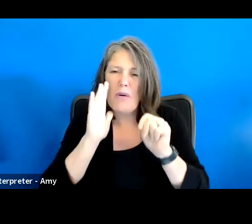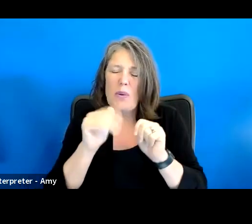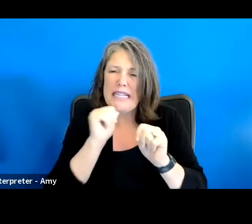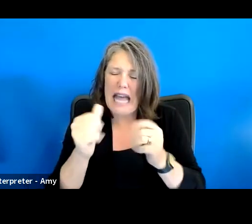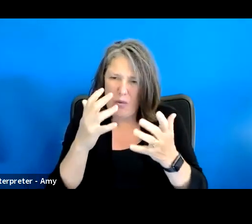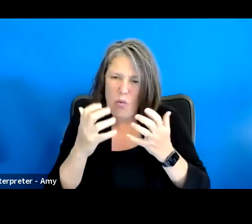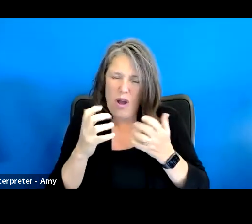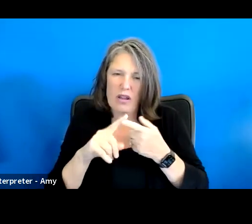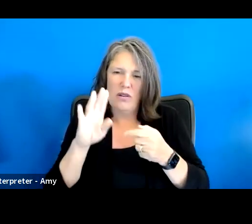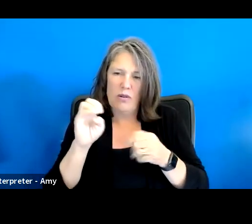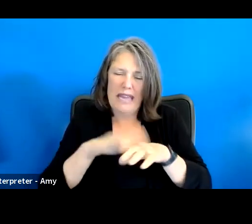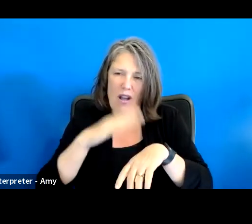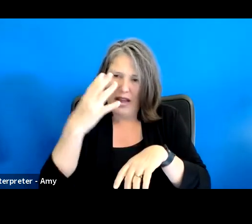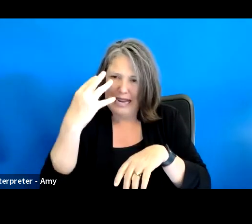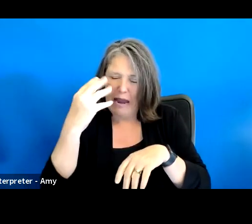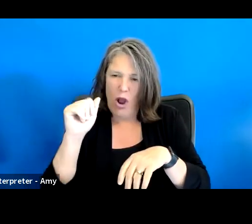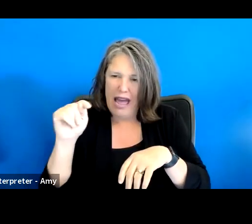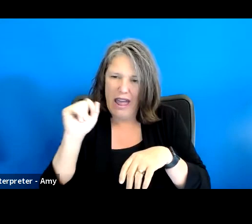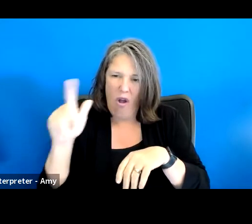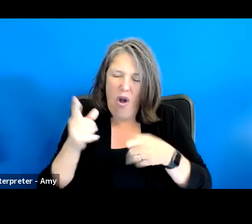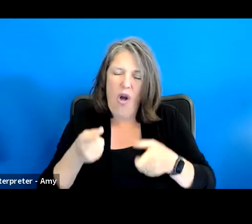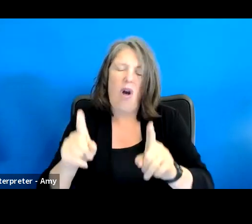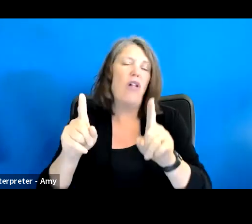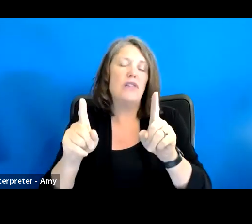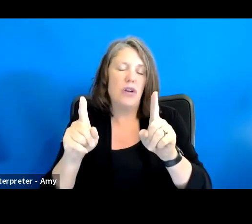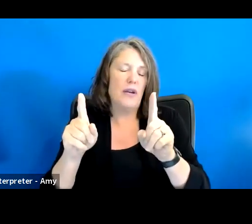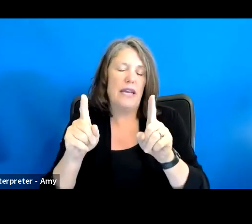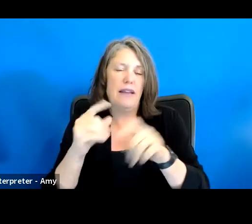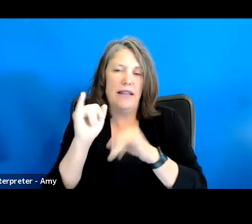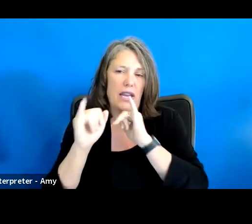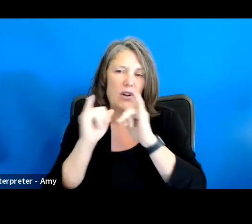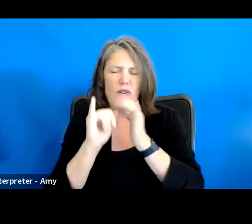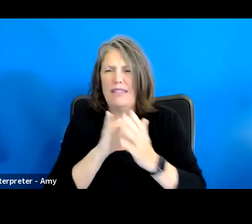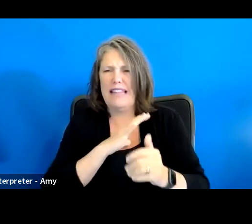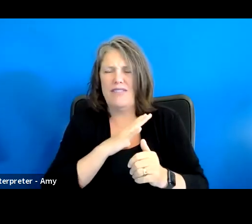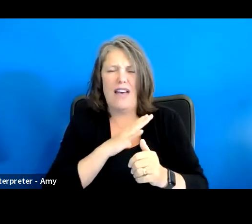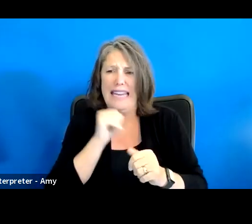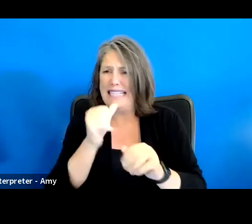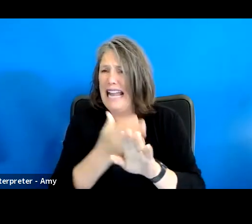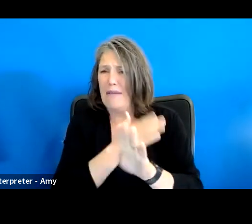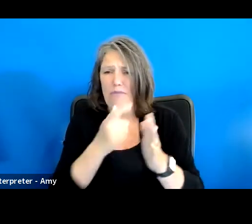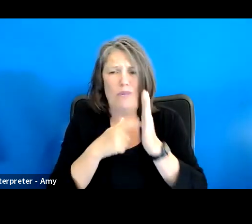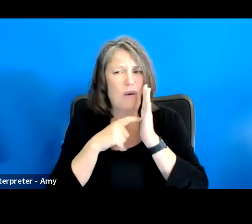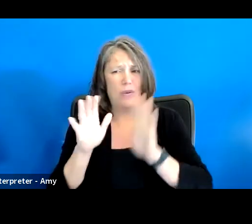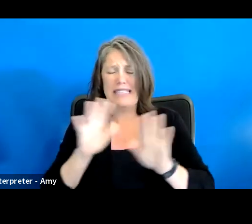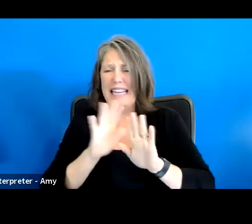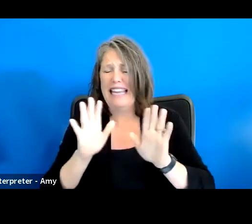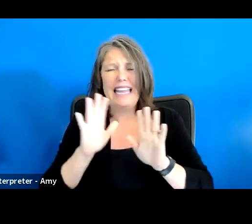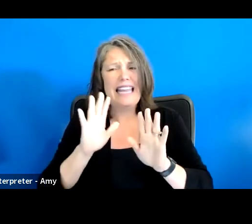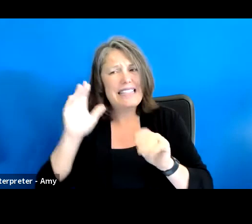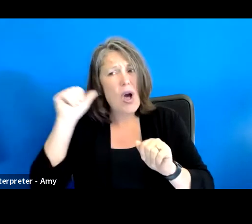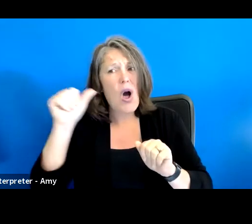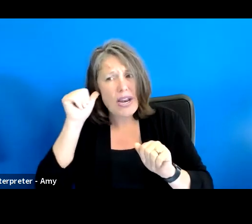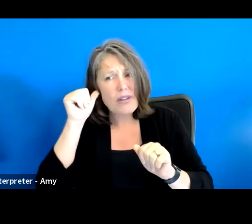to be on camera at all during interviews, which is totally fine. That's not a prerequisite, obviously. It's an auditory